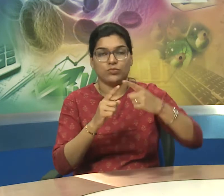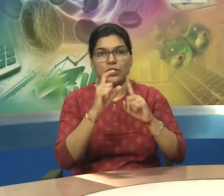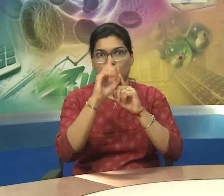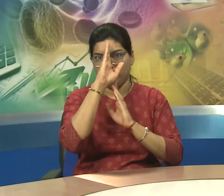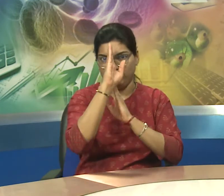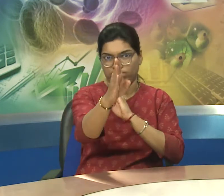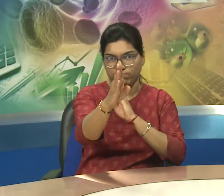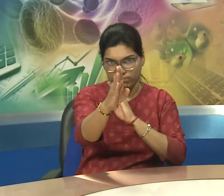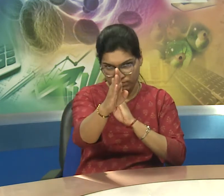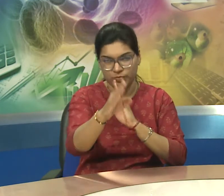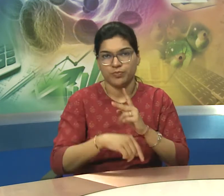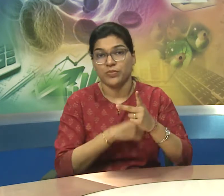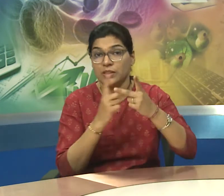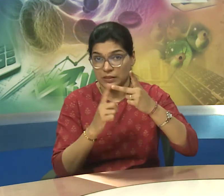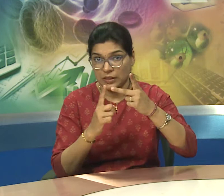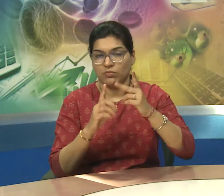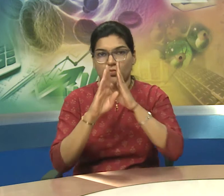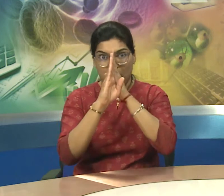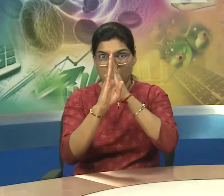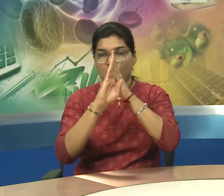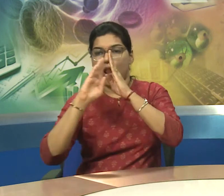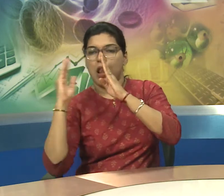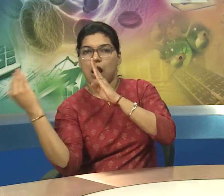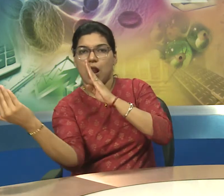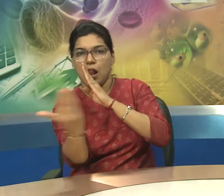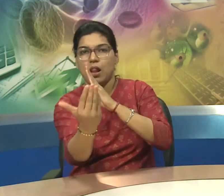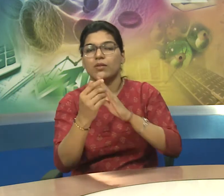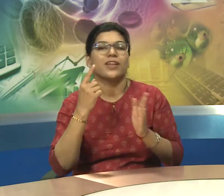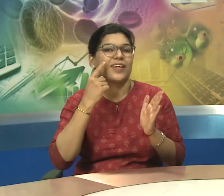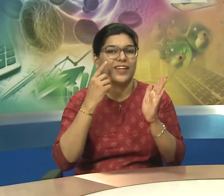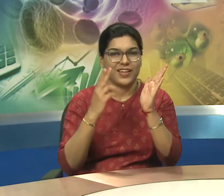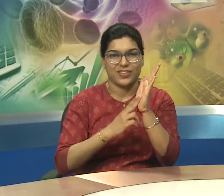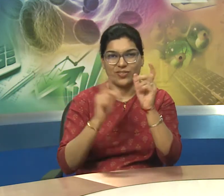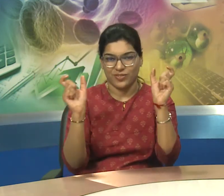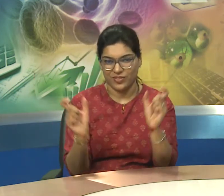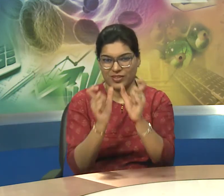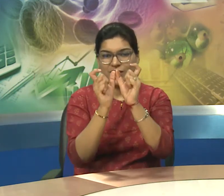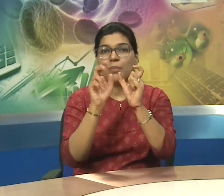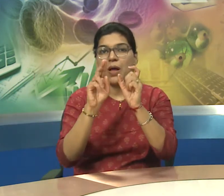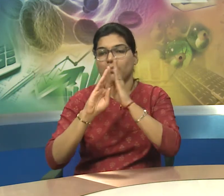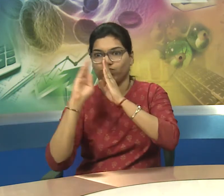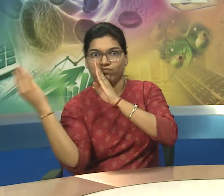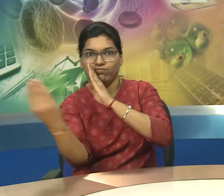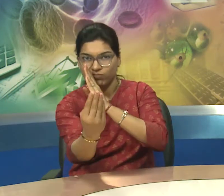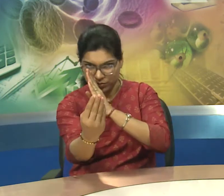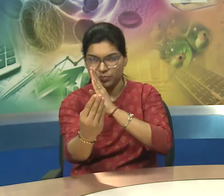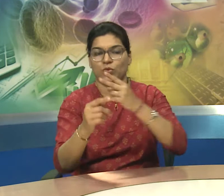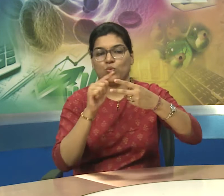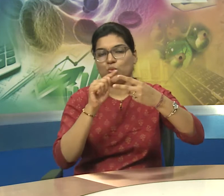There are two types of channels. The first one is direct channel and the second one is